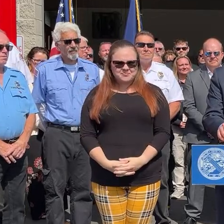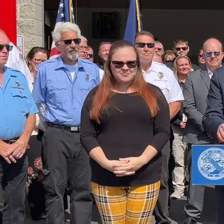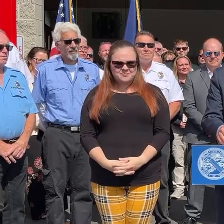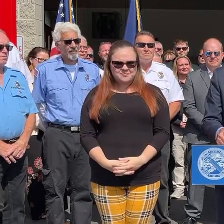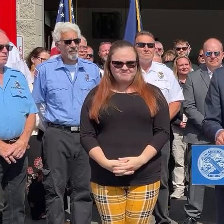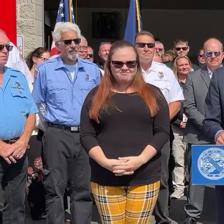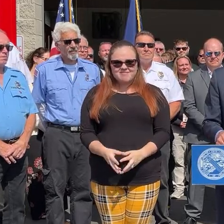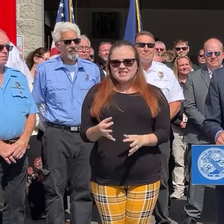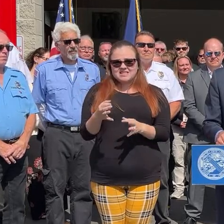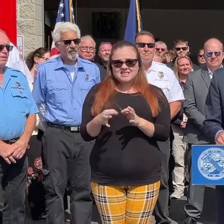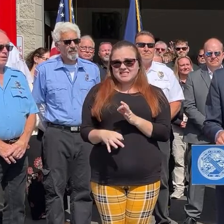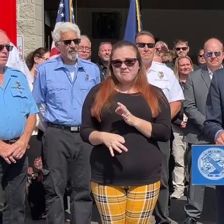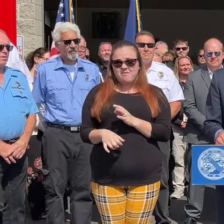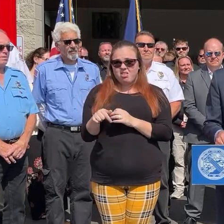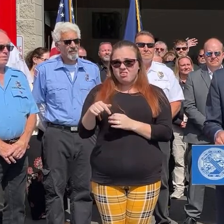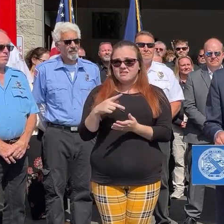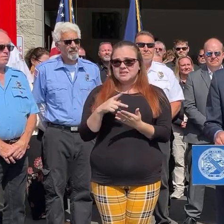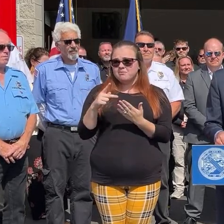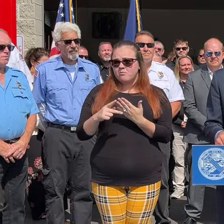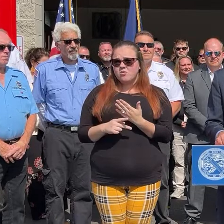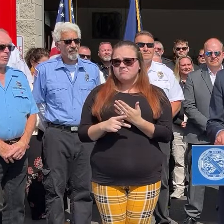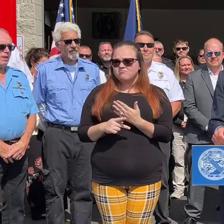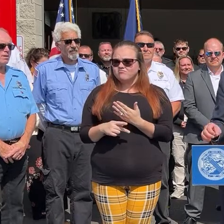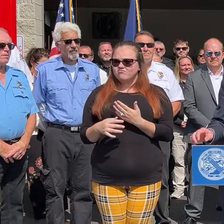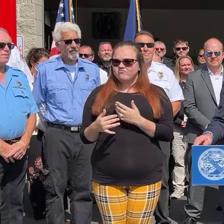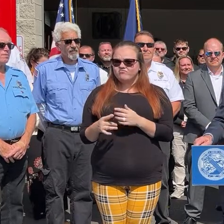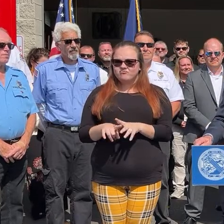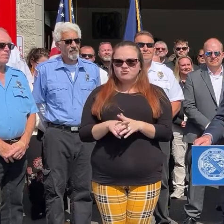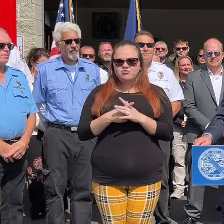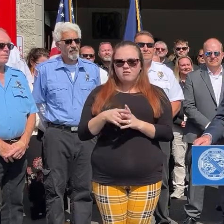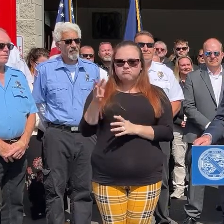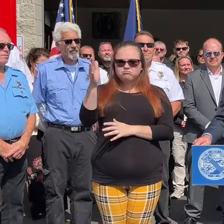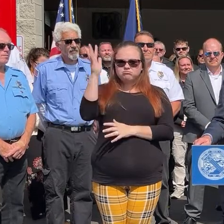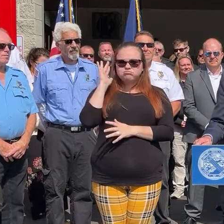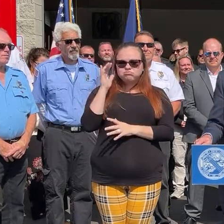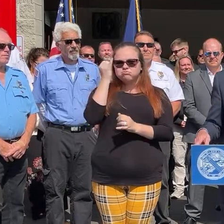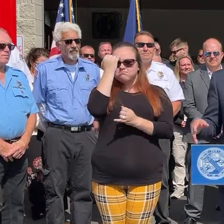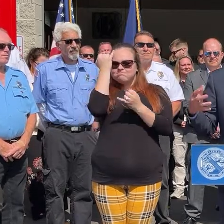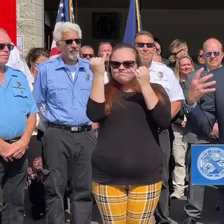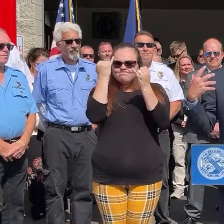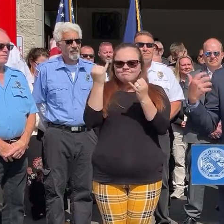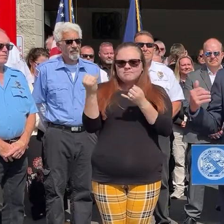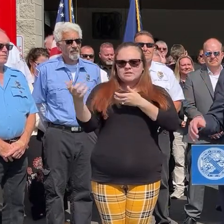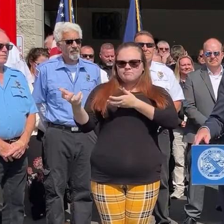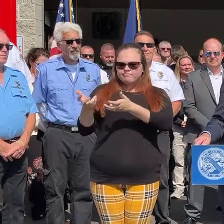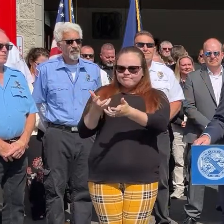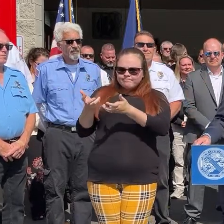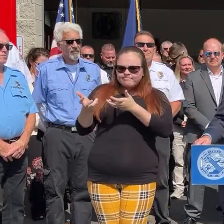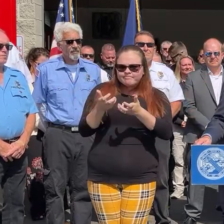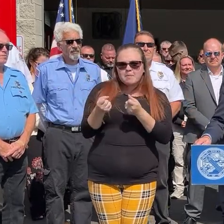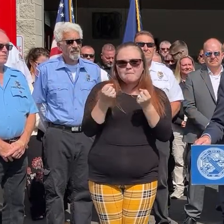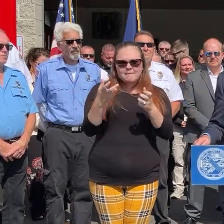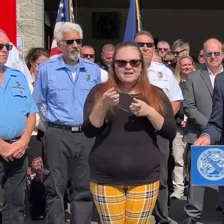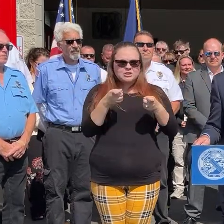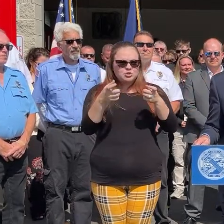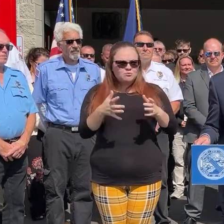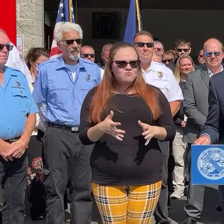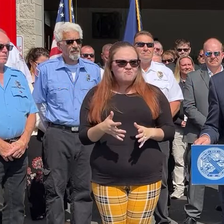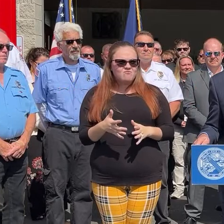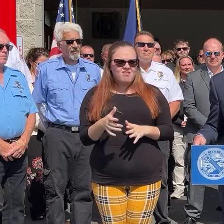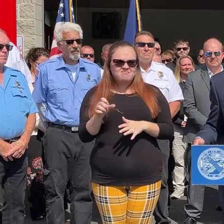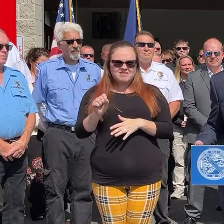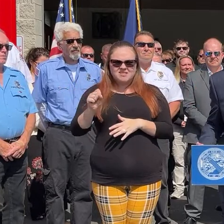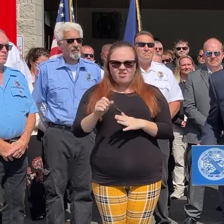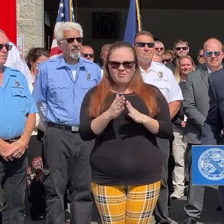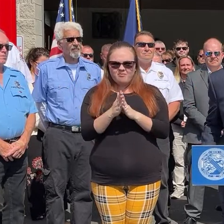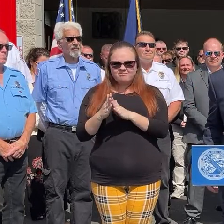It's as simple as that. This project began as an idea through a conversation that I had with a number of the supervisors from the southern part of